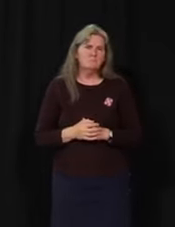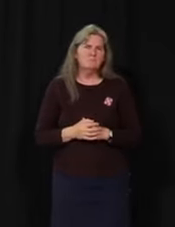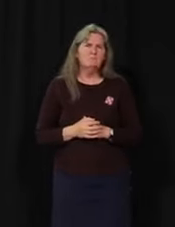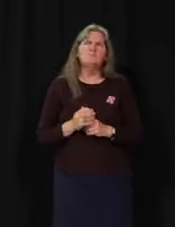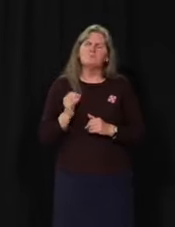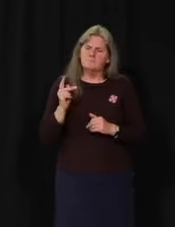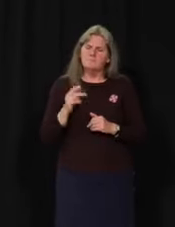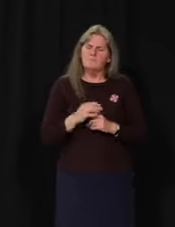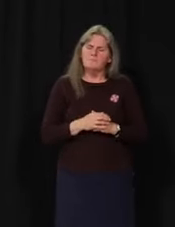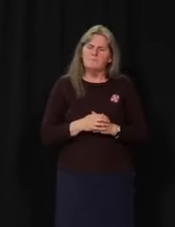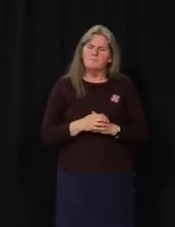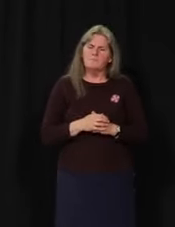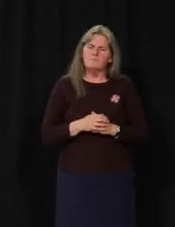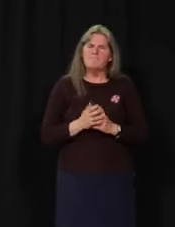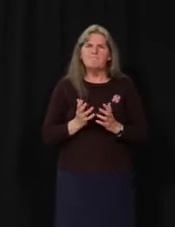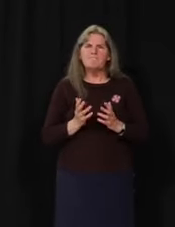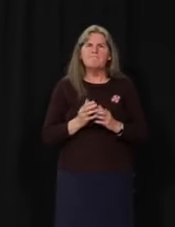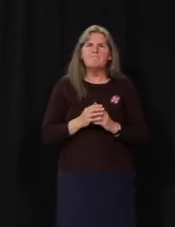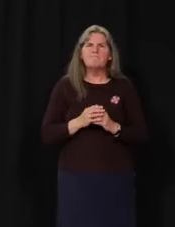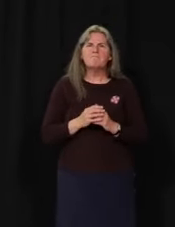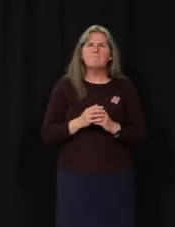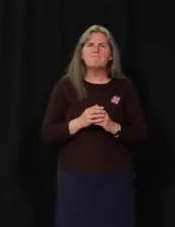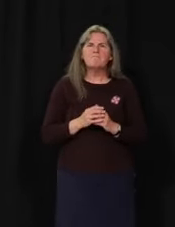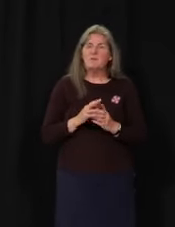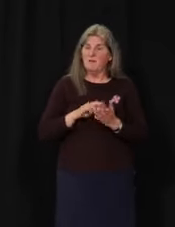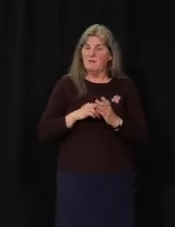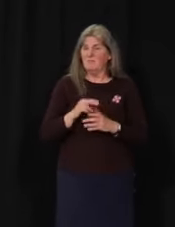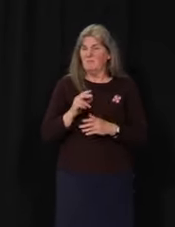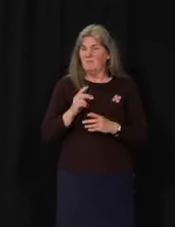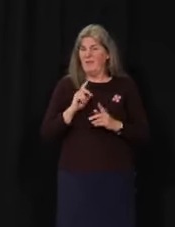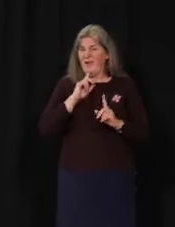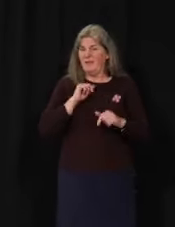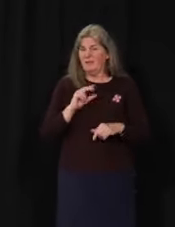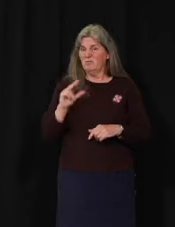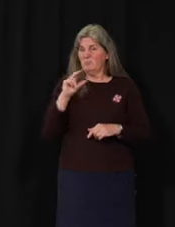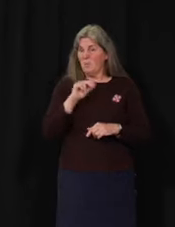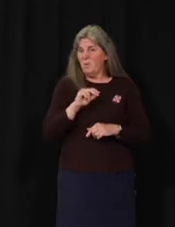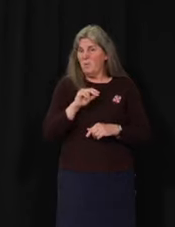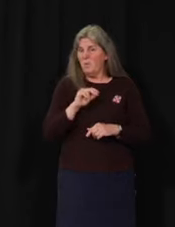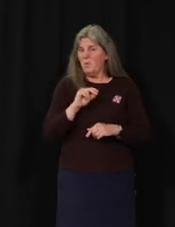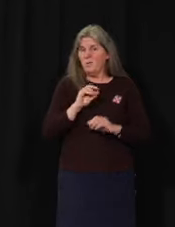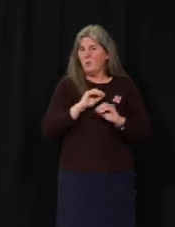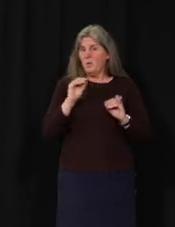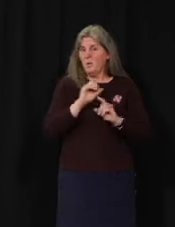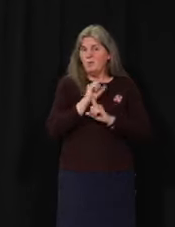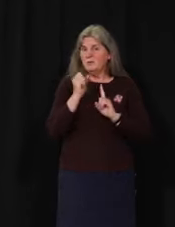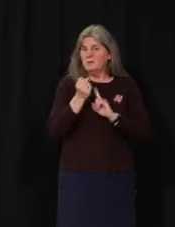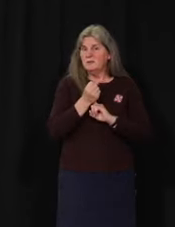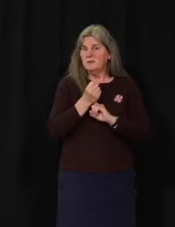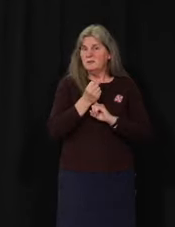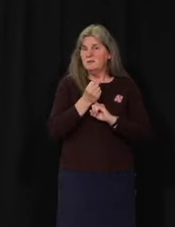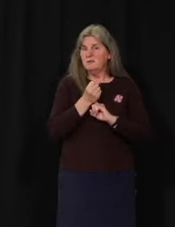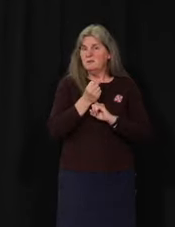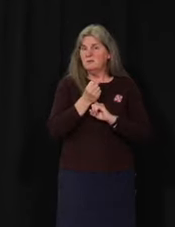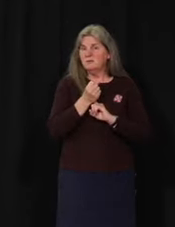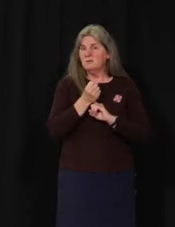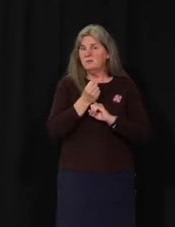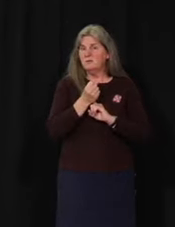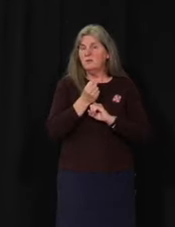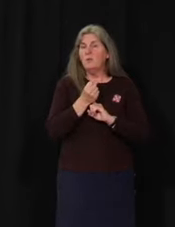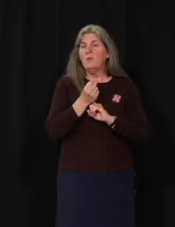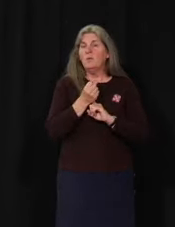I guess so. So is that a no? Then there's no situation in